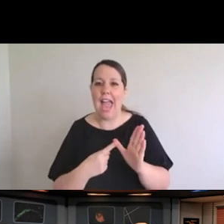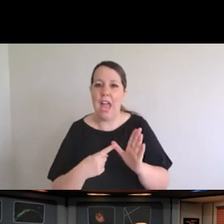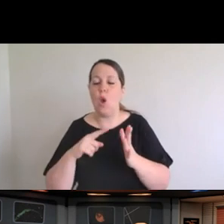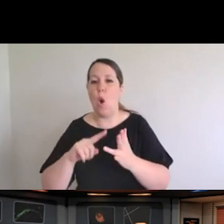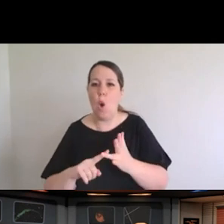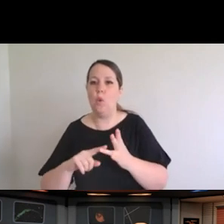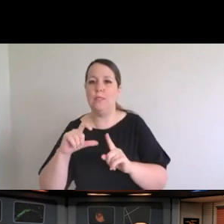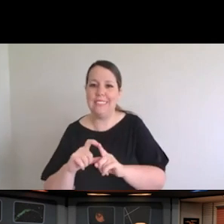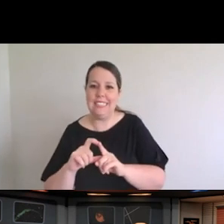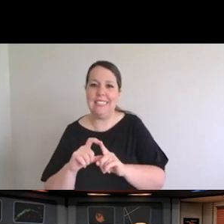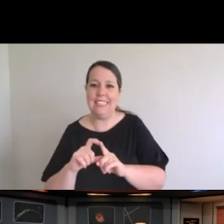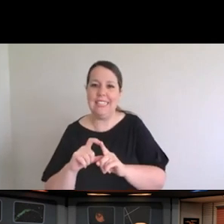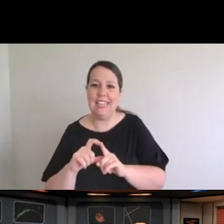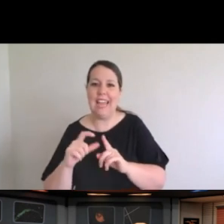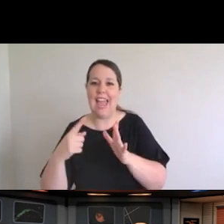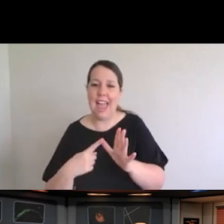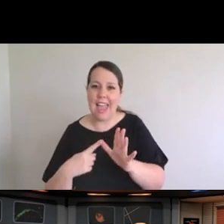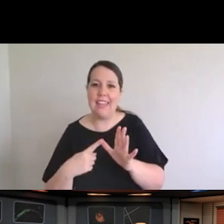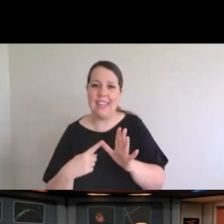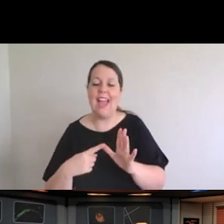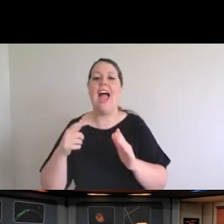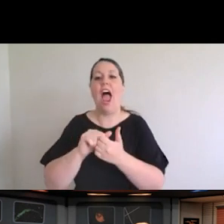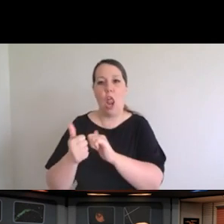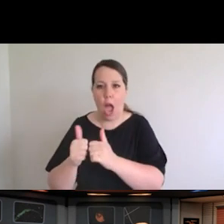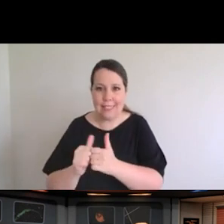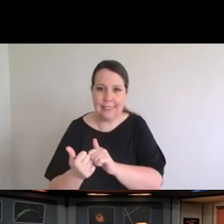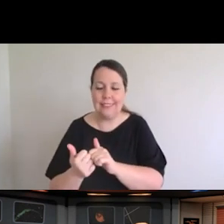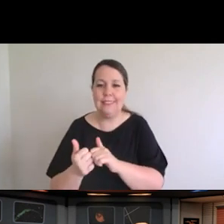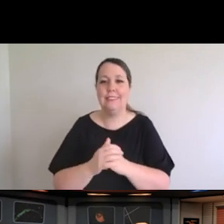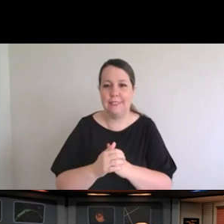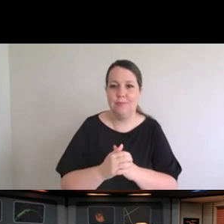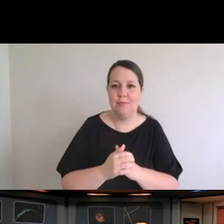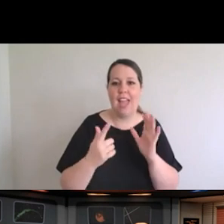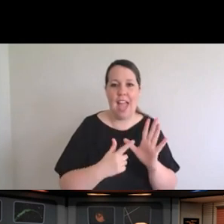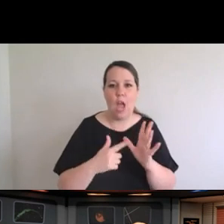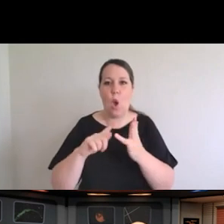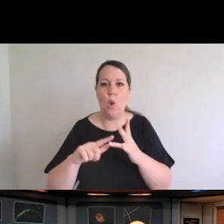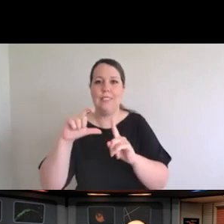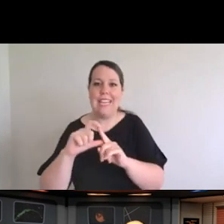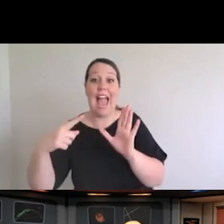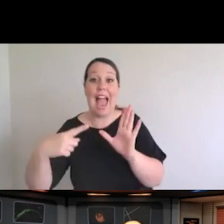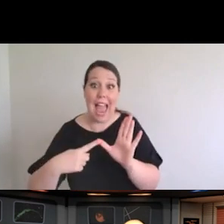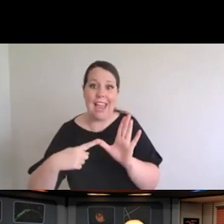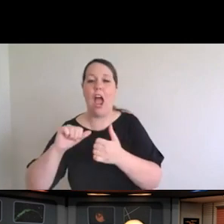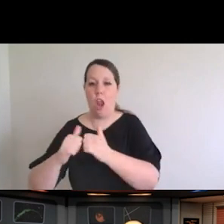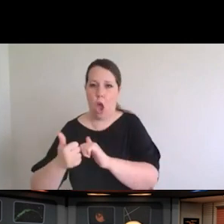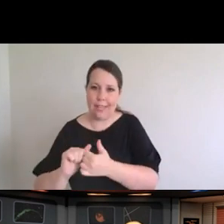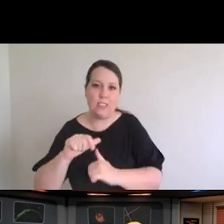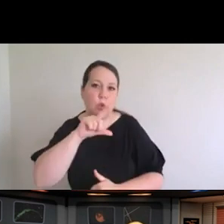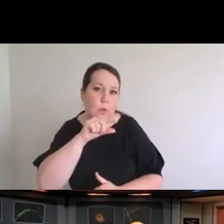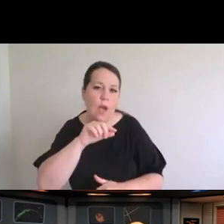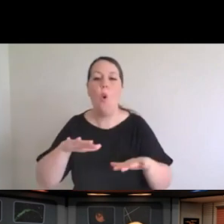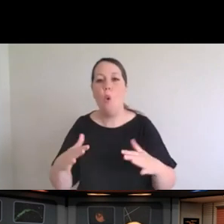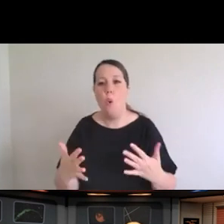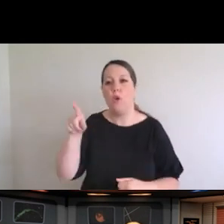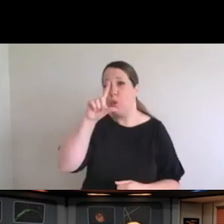at AODA Alliance, and or go to our website and sign up to get our email